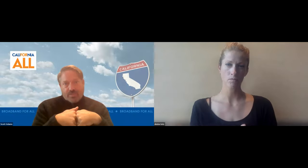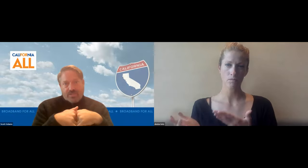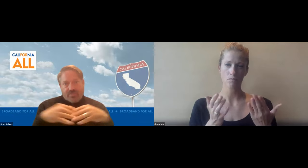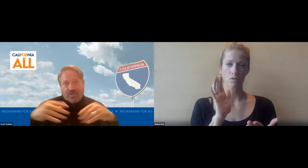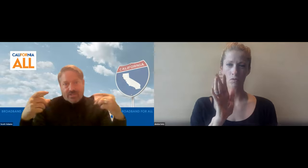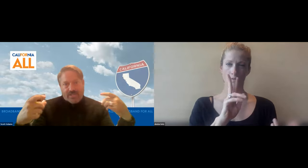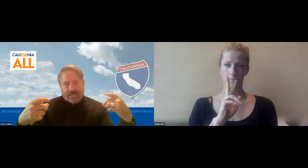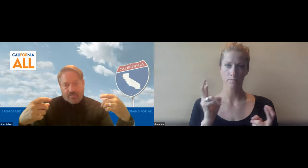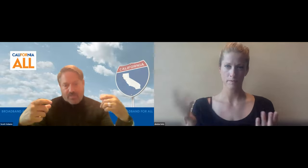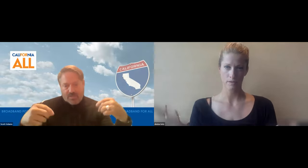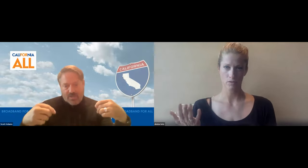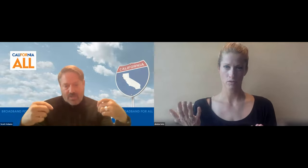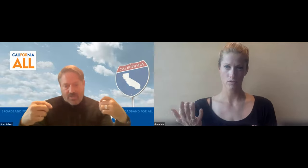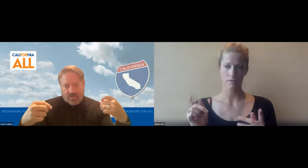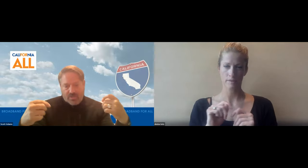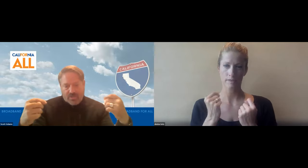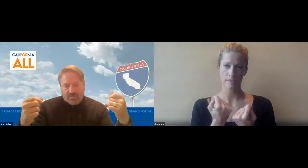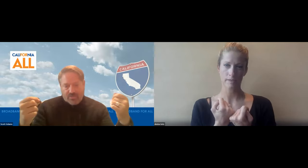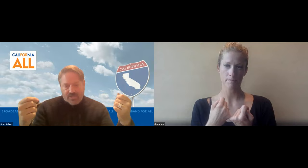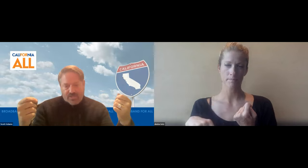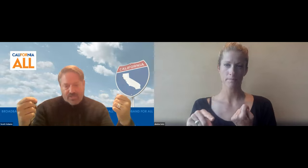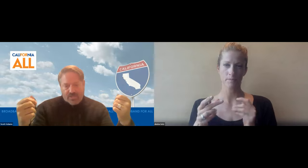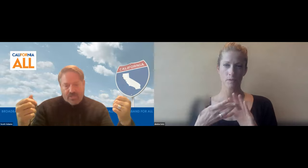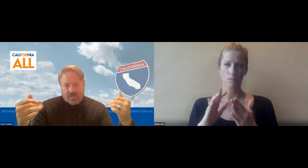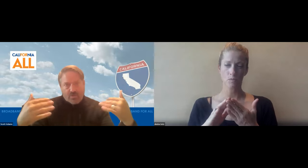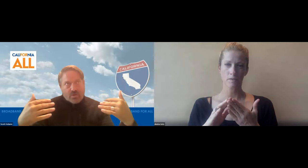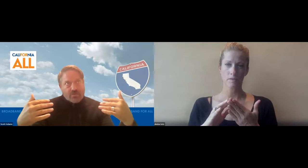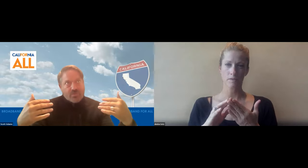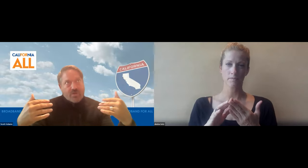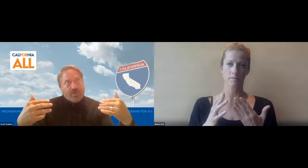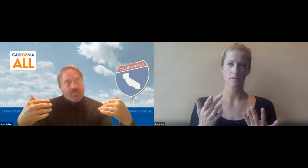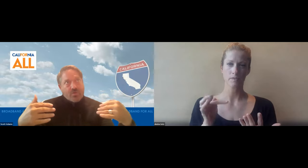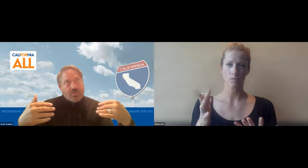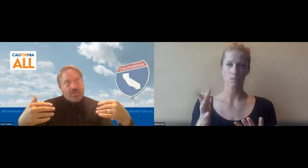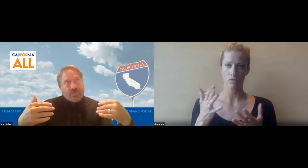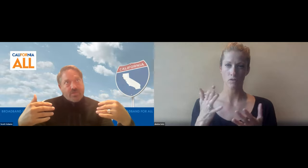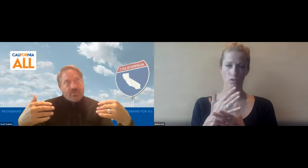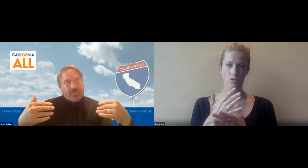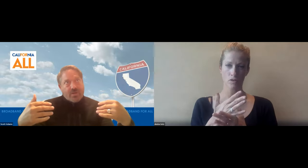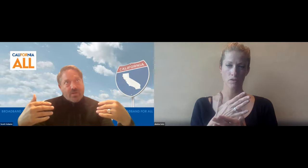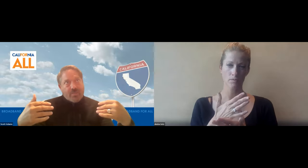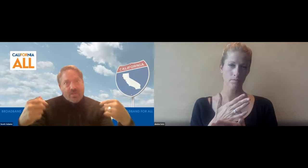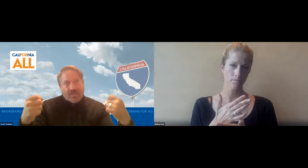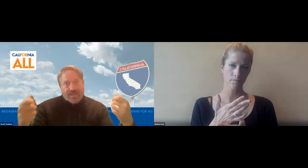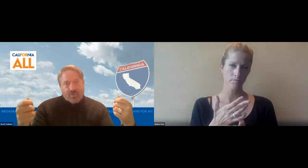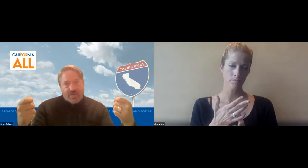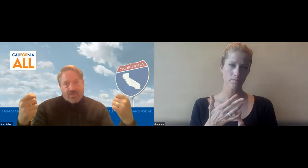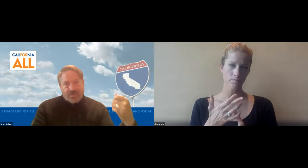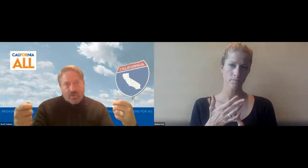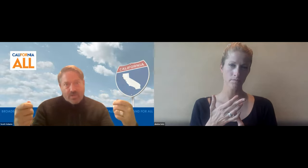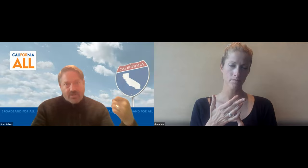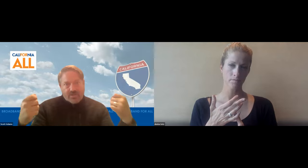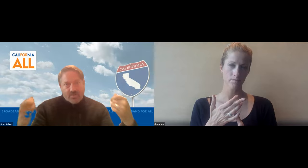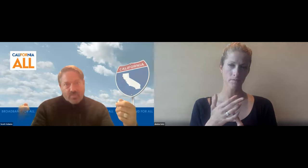matter expertise here and teeing up the community conversation. Do want to share, we've heard that there's